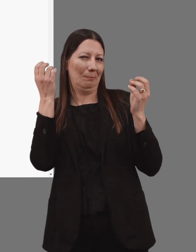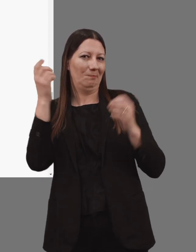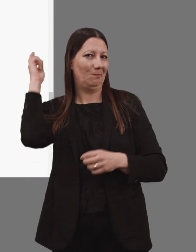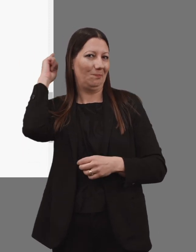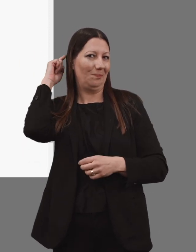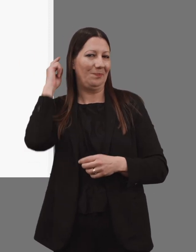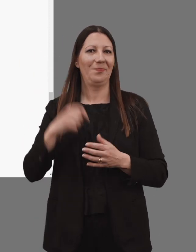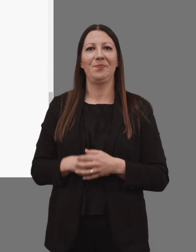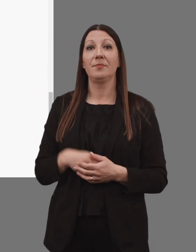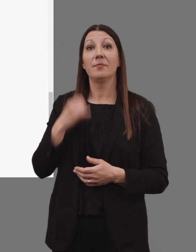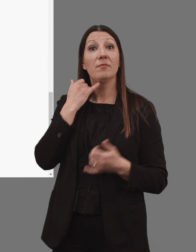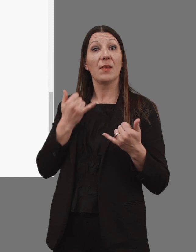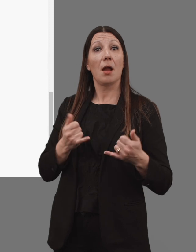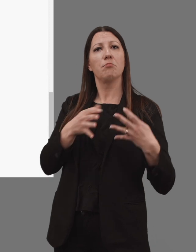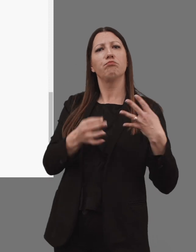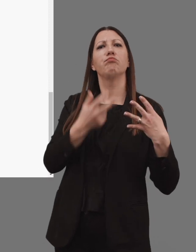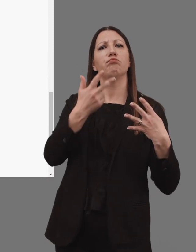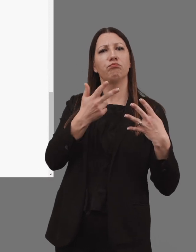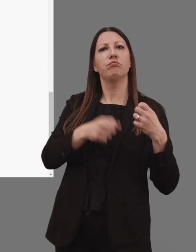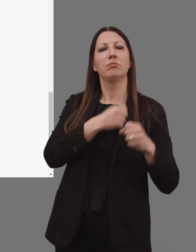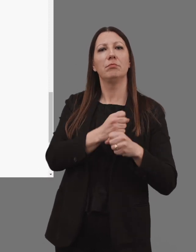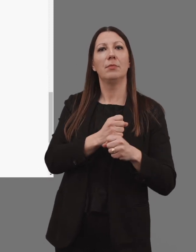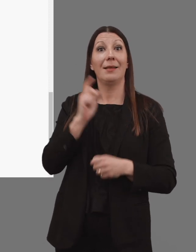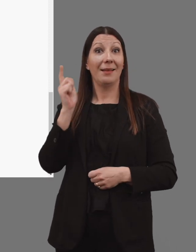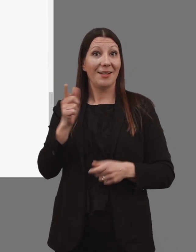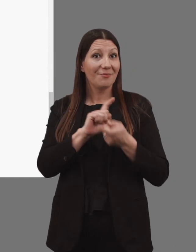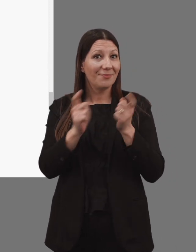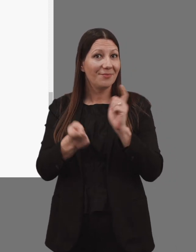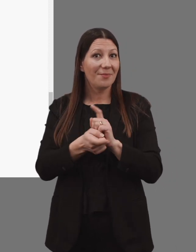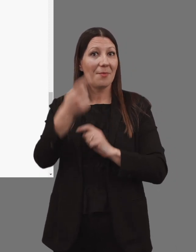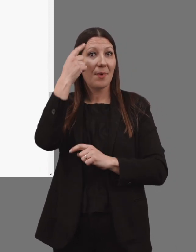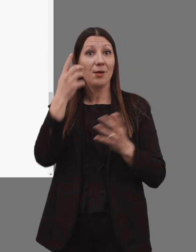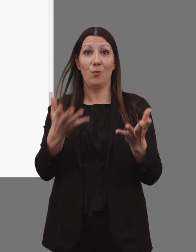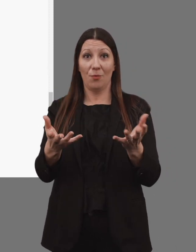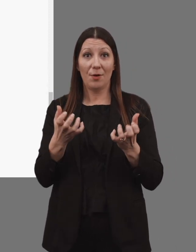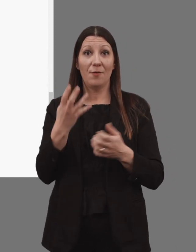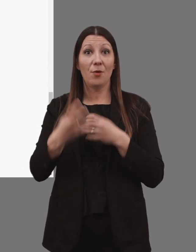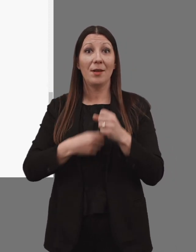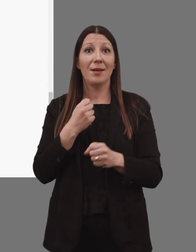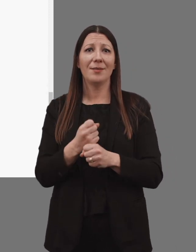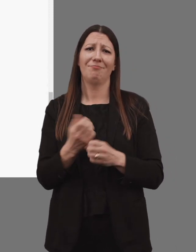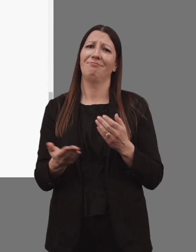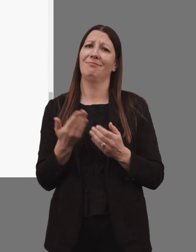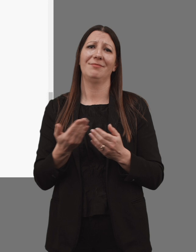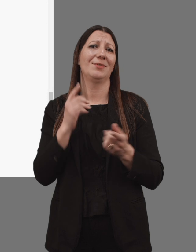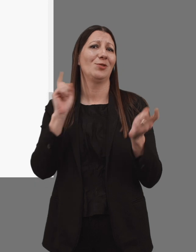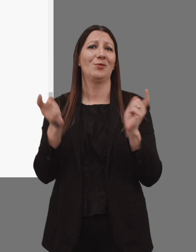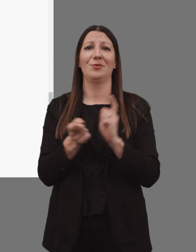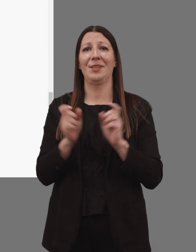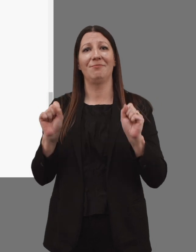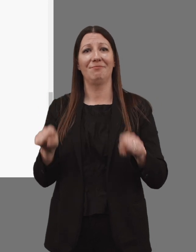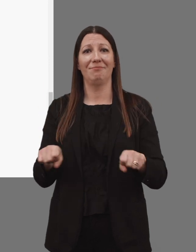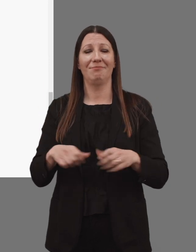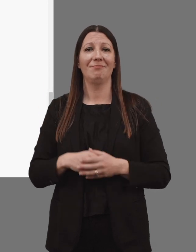a 3-year and you end up wanting to do a 4-year, you can make that change later on as well. If you choose